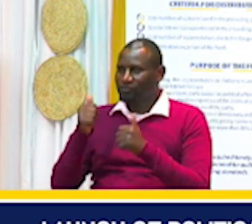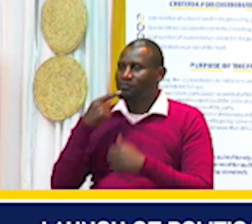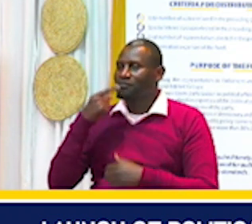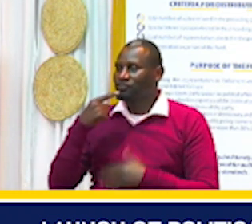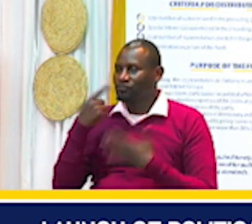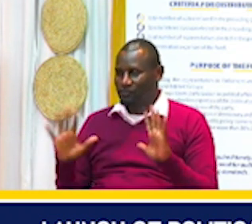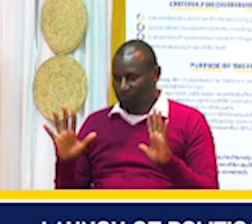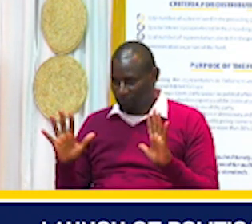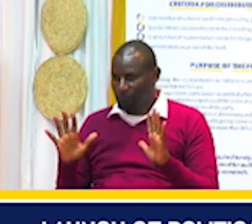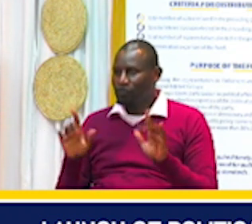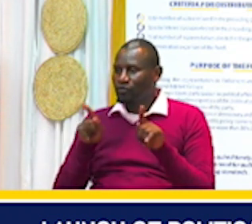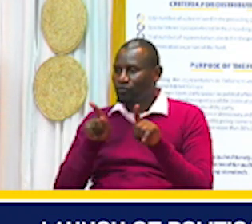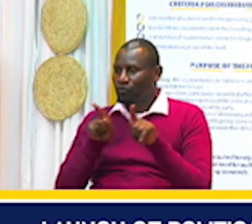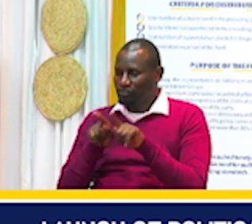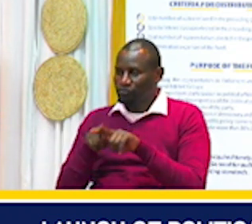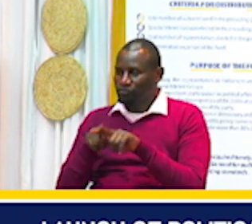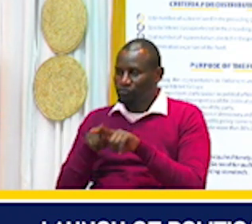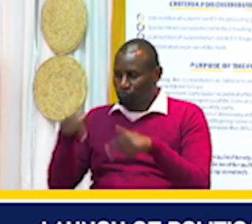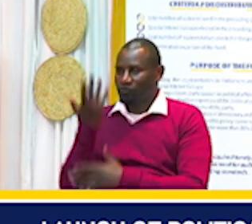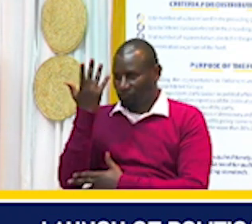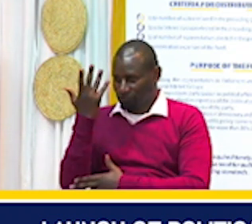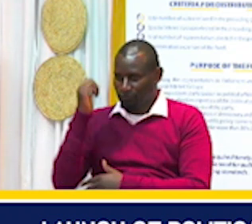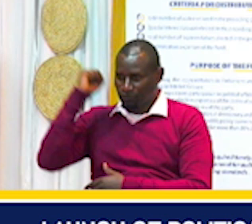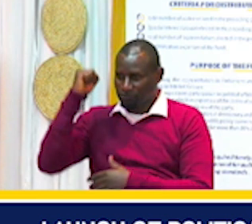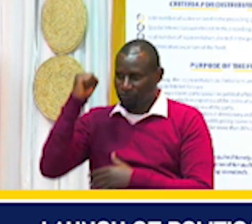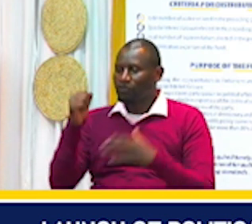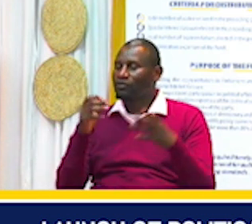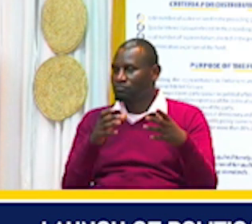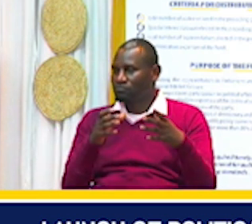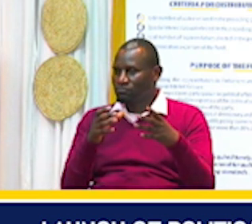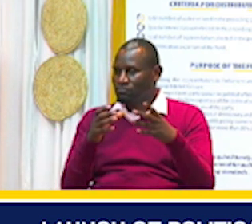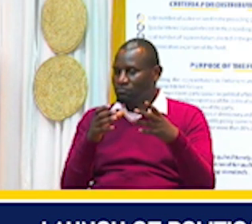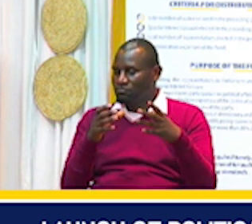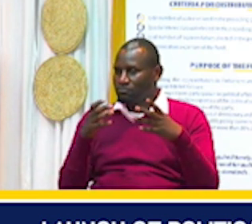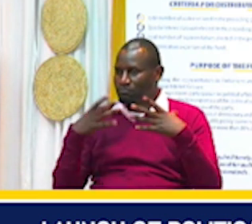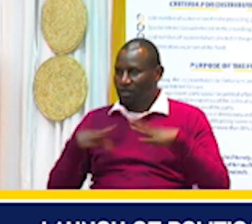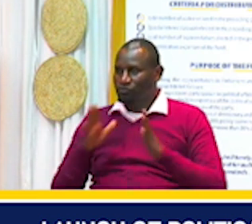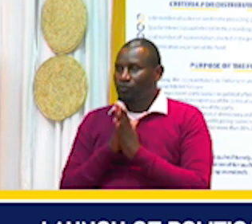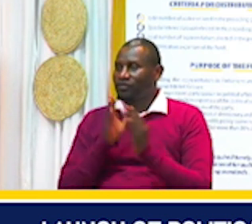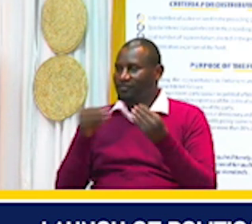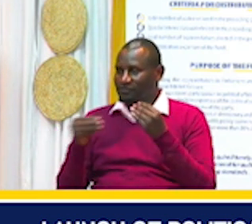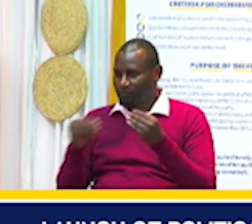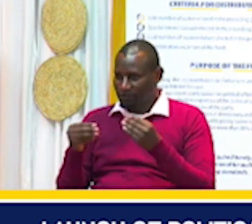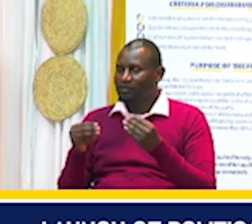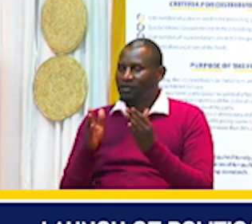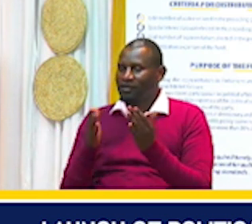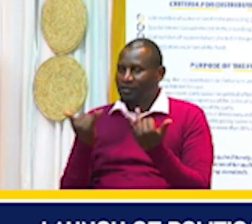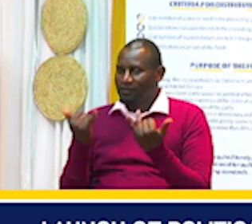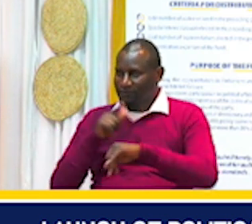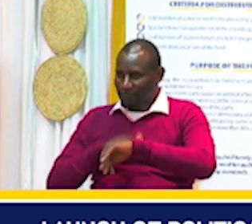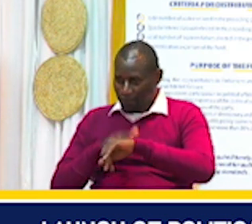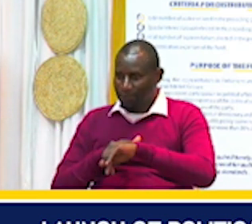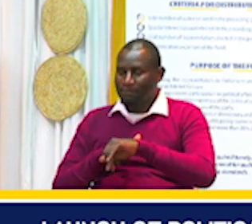mentioned, and also in today's launch of the political handbook for people with disabilities. As I heard, that's the first of its kind, the